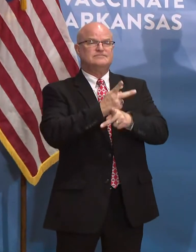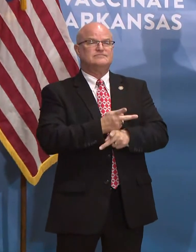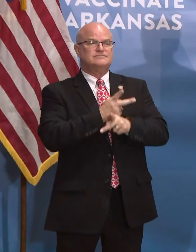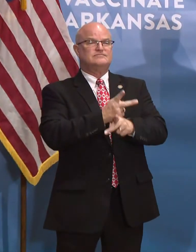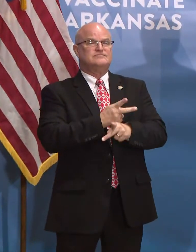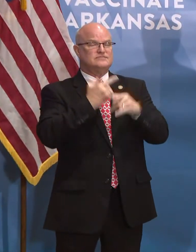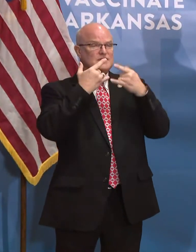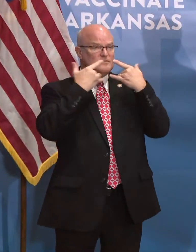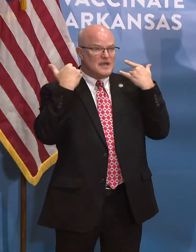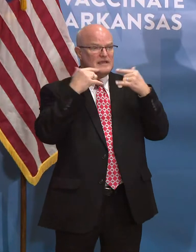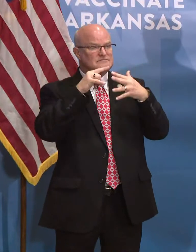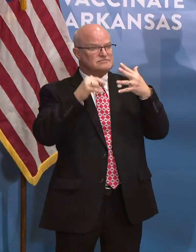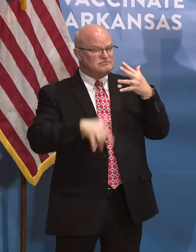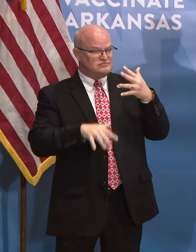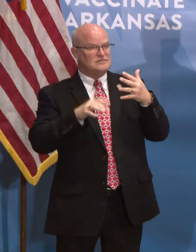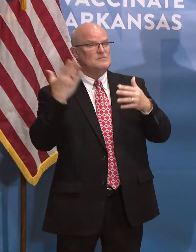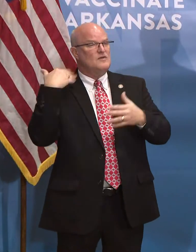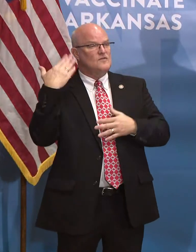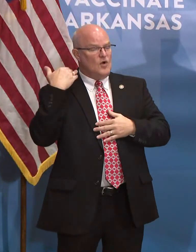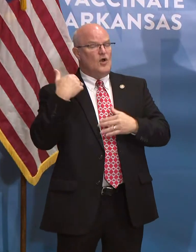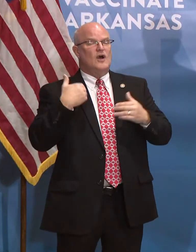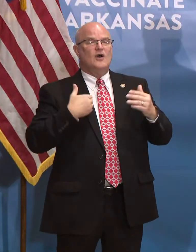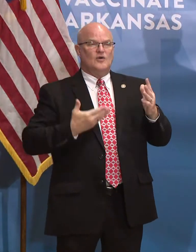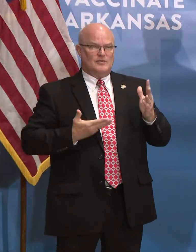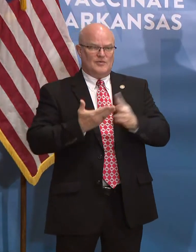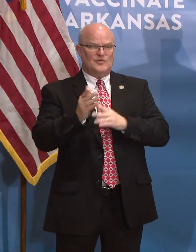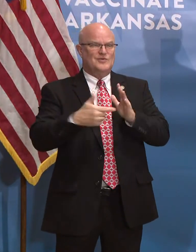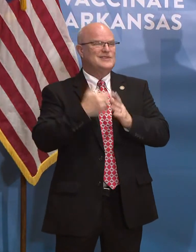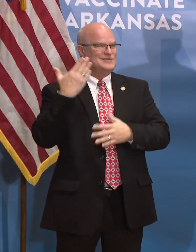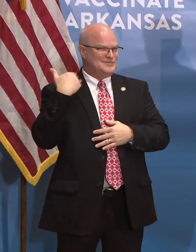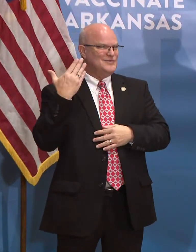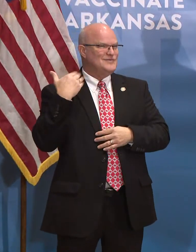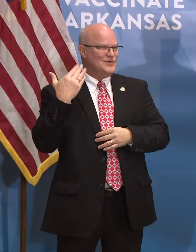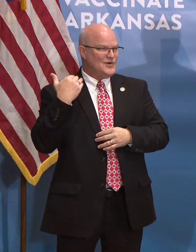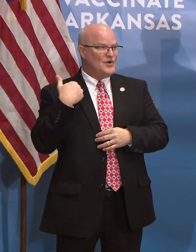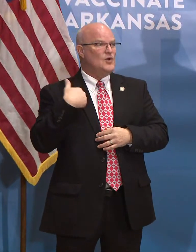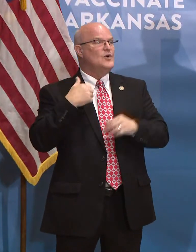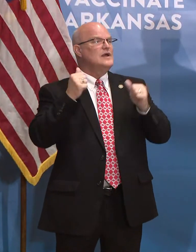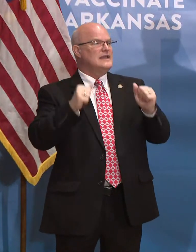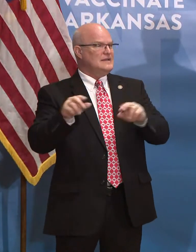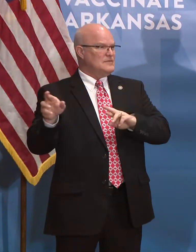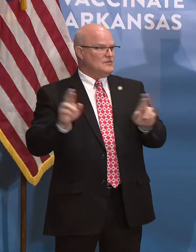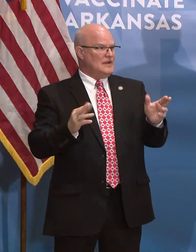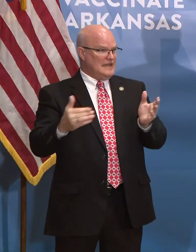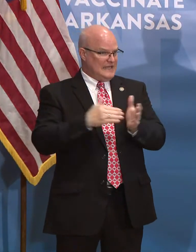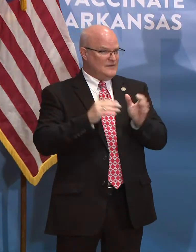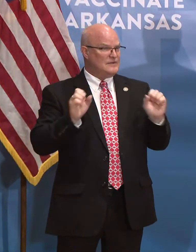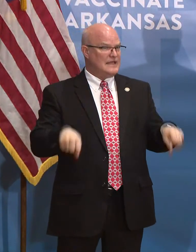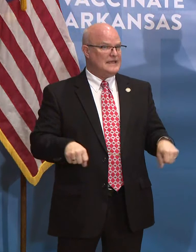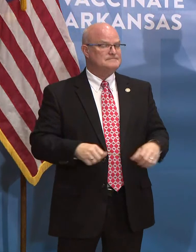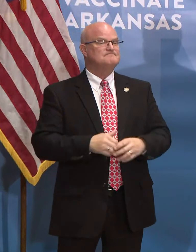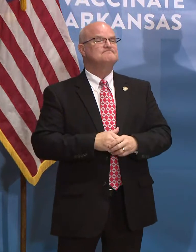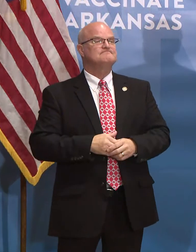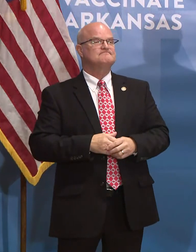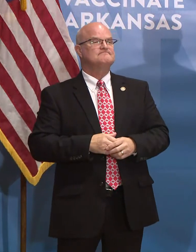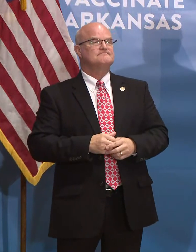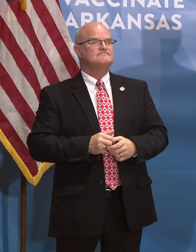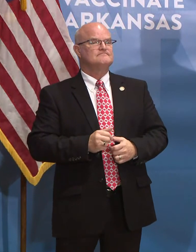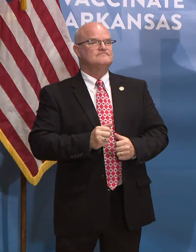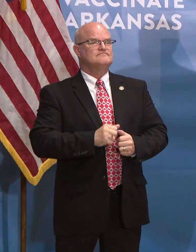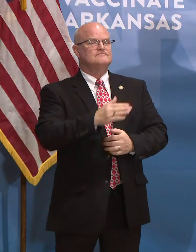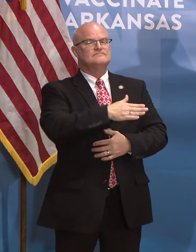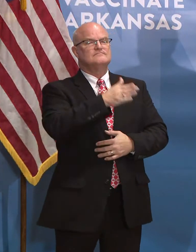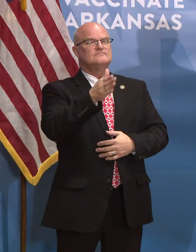had before. We've been through this before. We can be prepared again. With